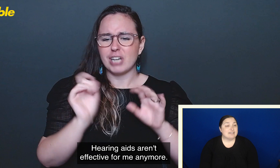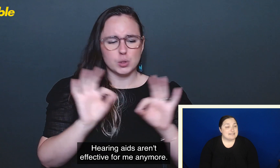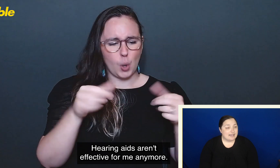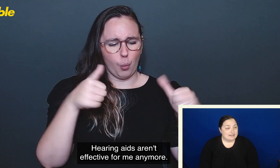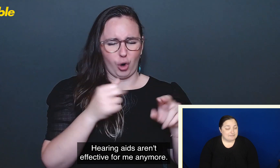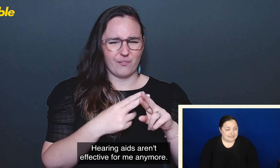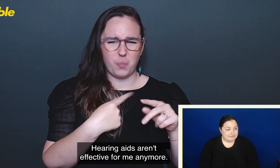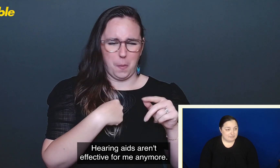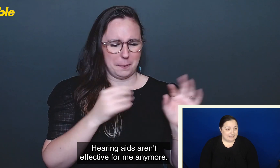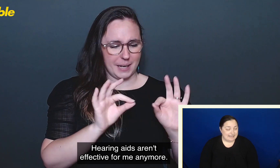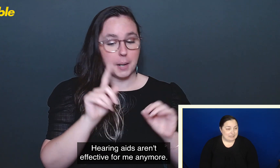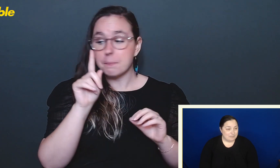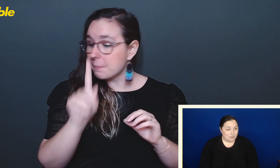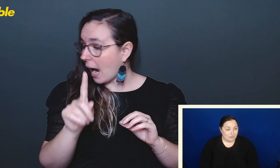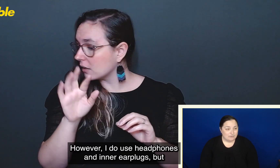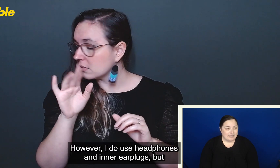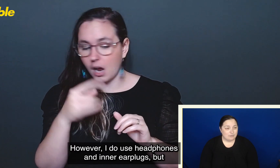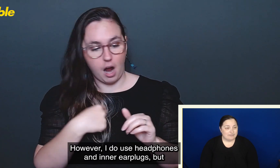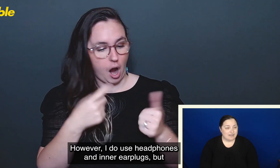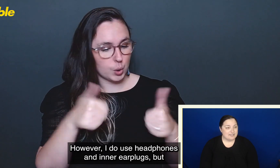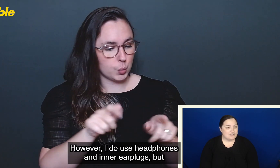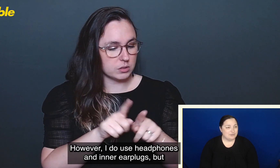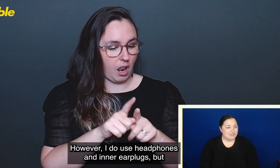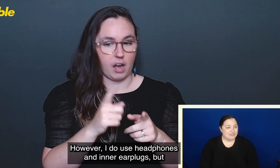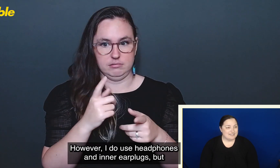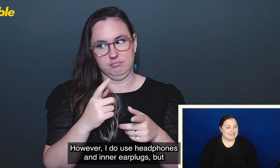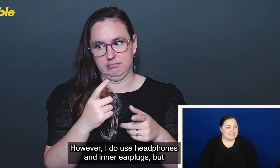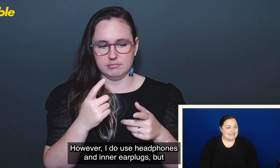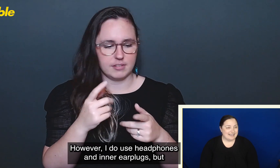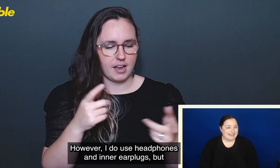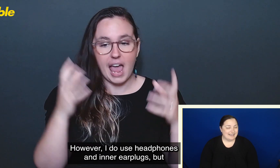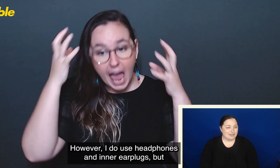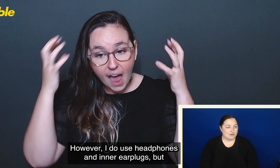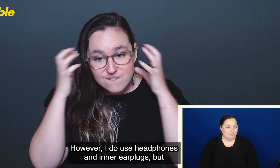Hearing aids aren't effective for me anymore. However, I do use